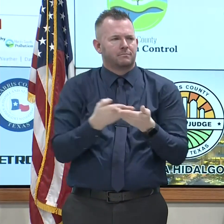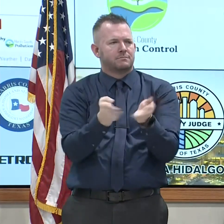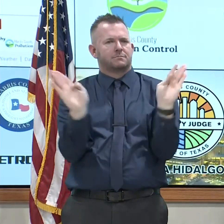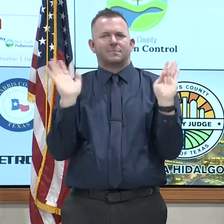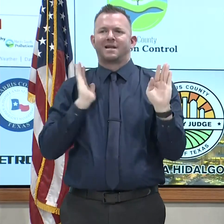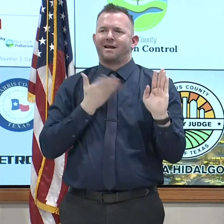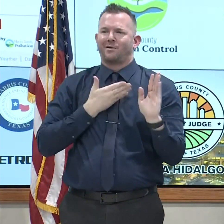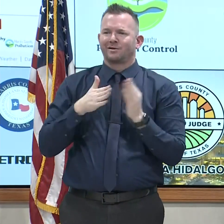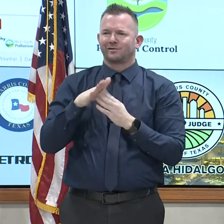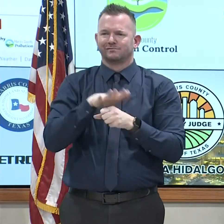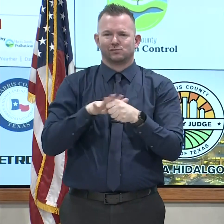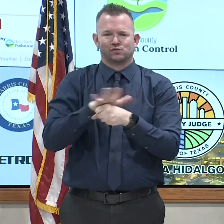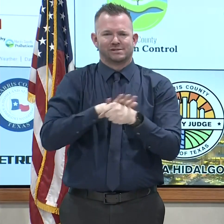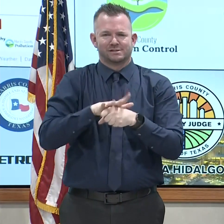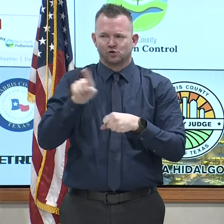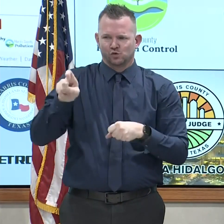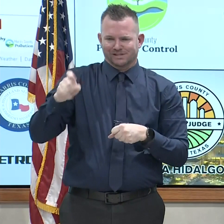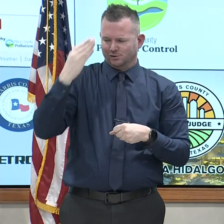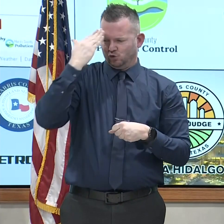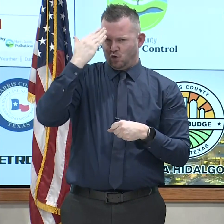years working the beat.